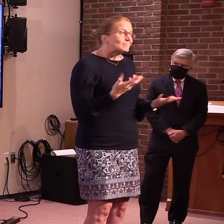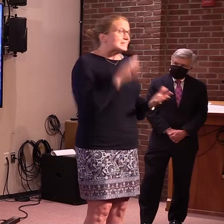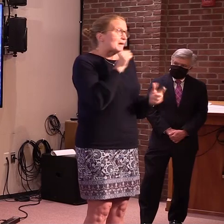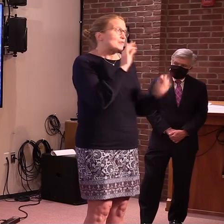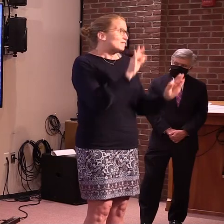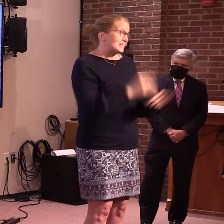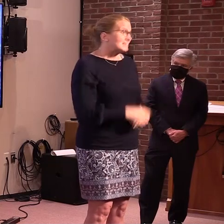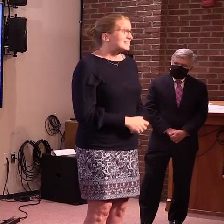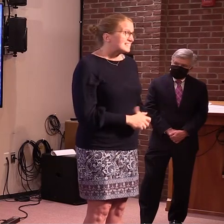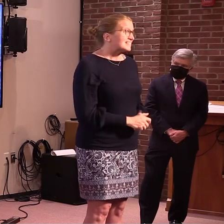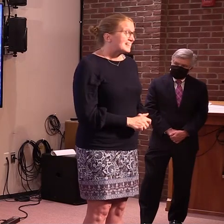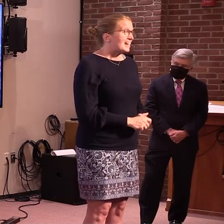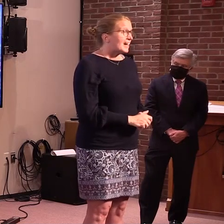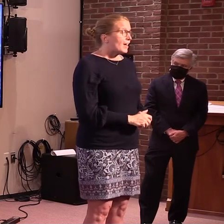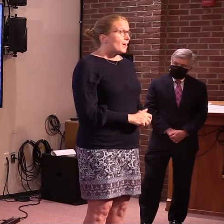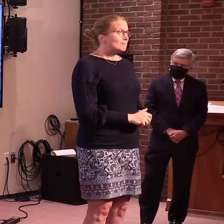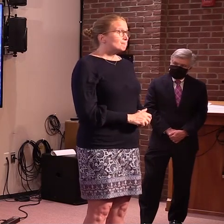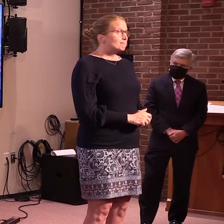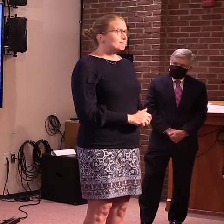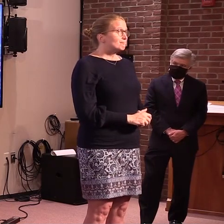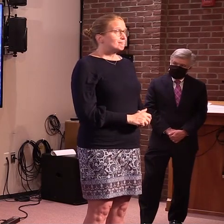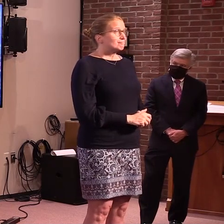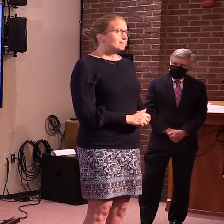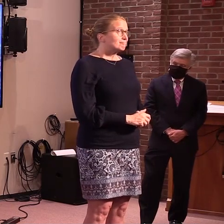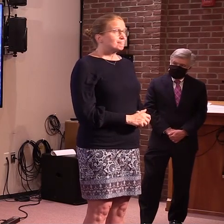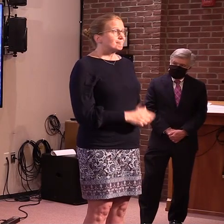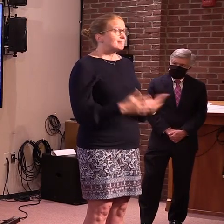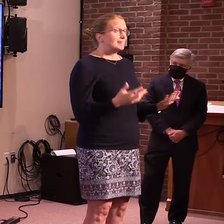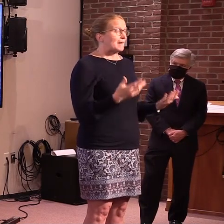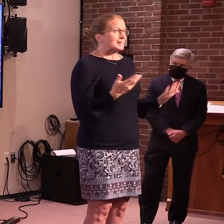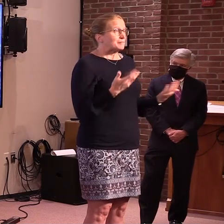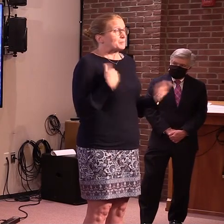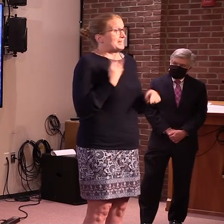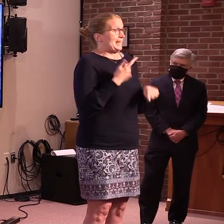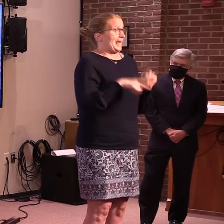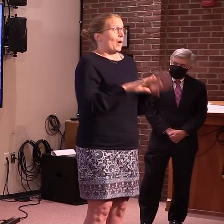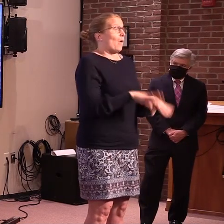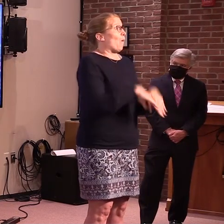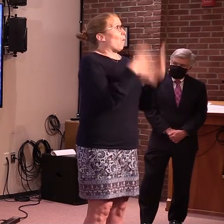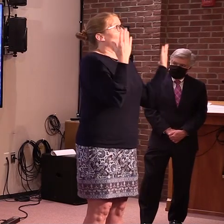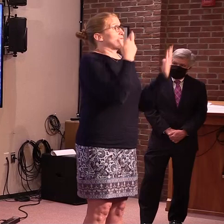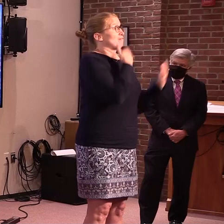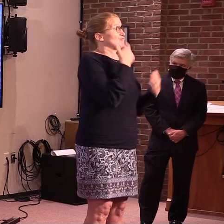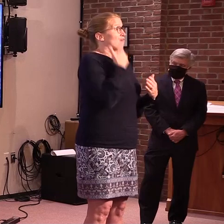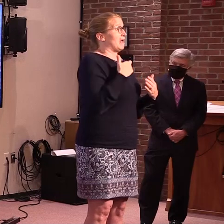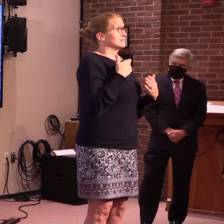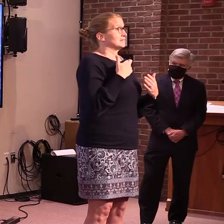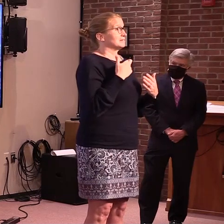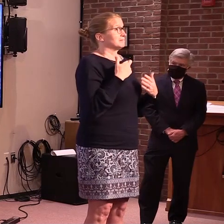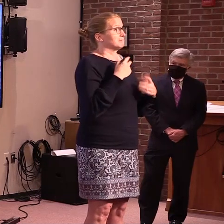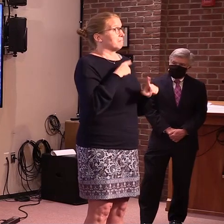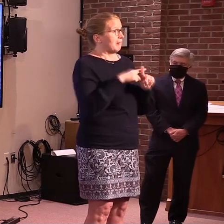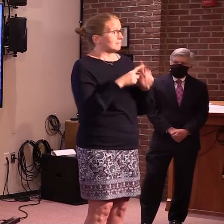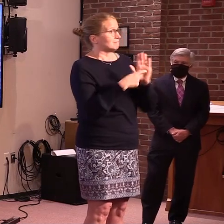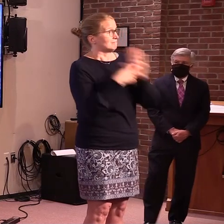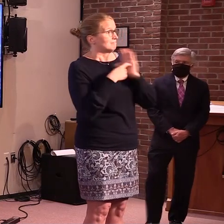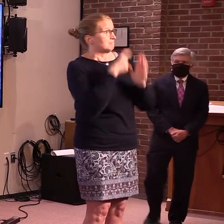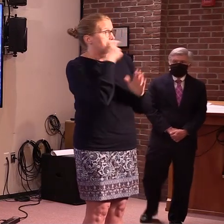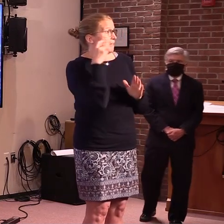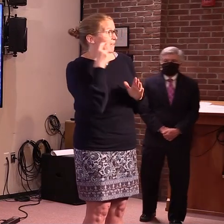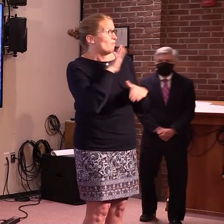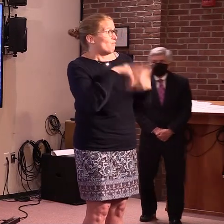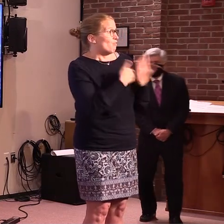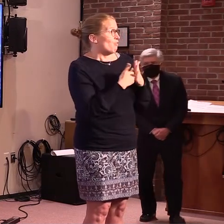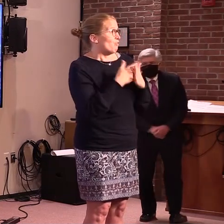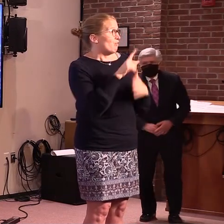So I just don't know that we can have, you know, nothing's perfect in this world, and there are some risks, and we have